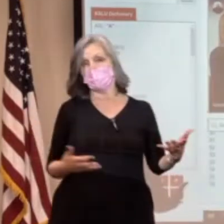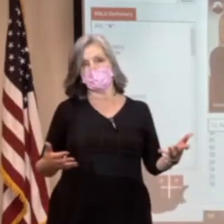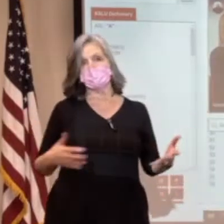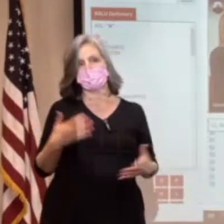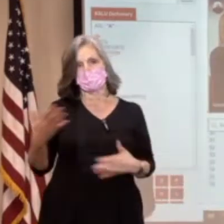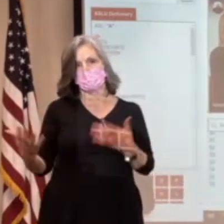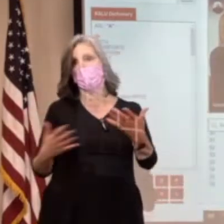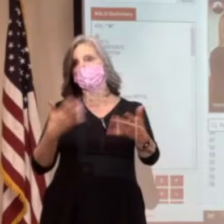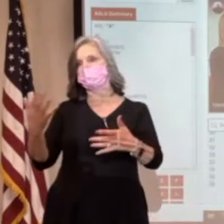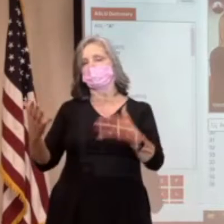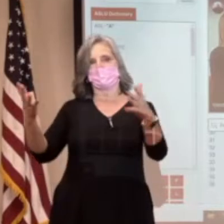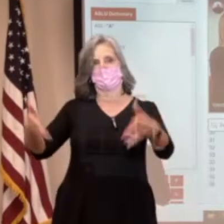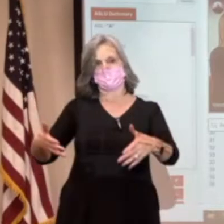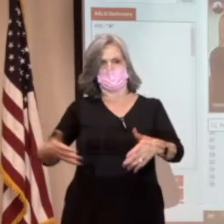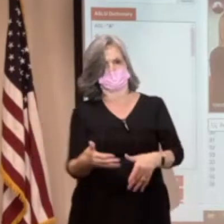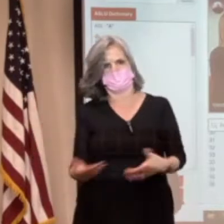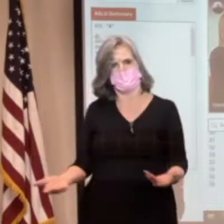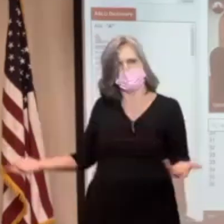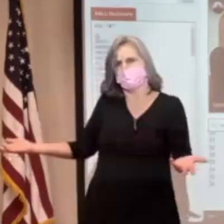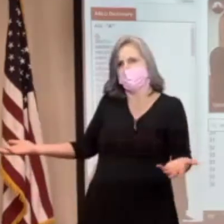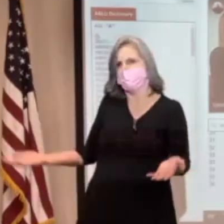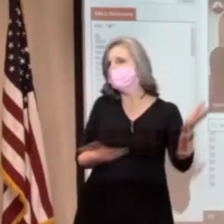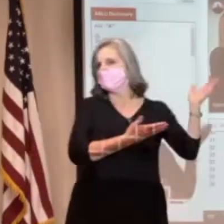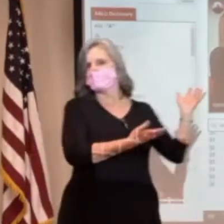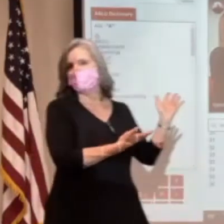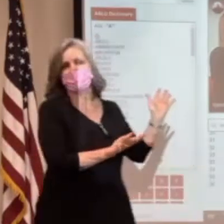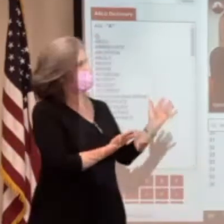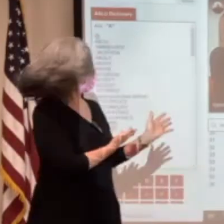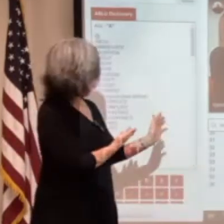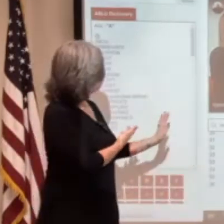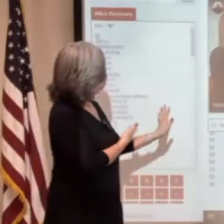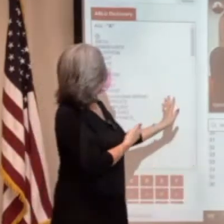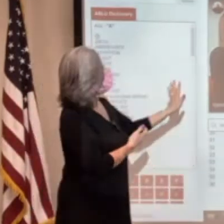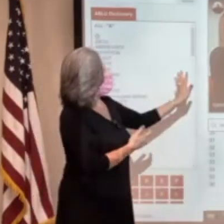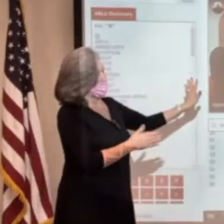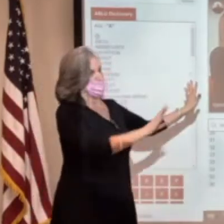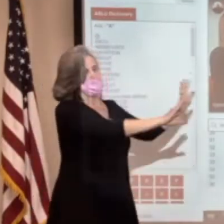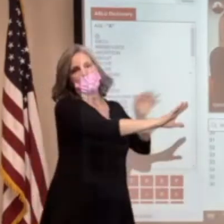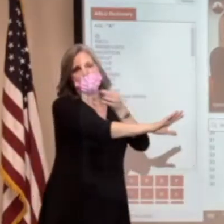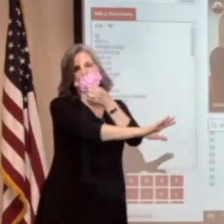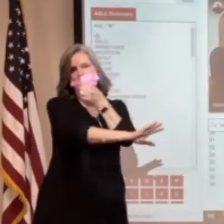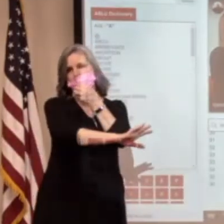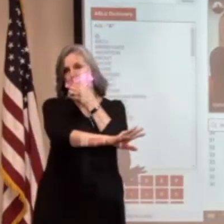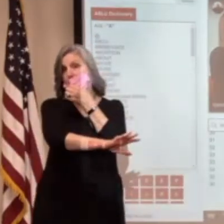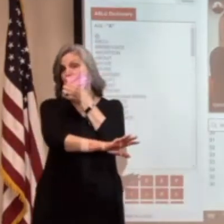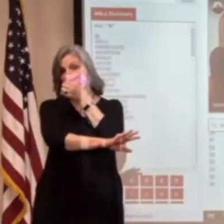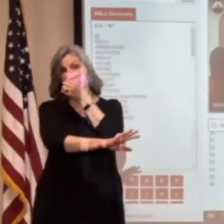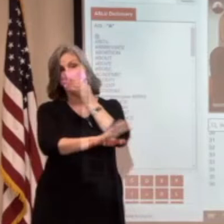somebody who is going to help you to stay on task. Other than that, it's self-explanatory. And again, I have a handout for you to take with all